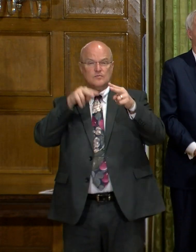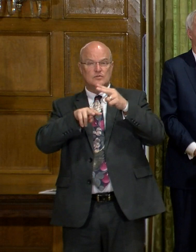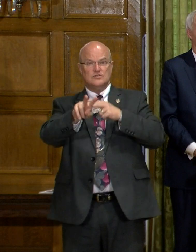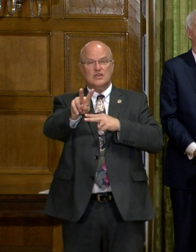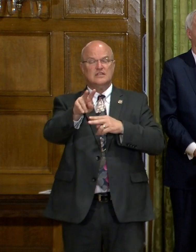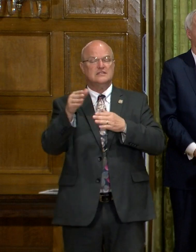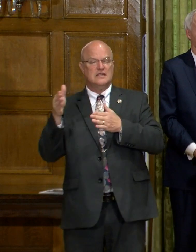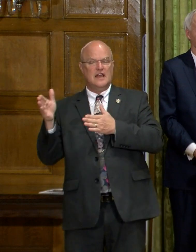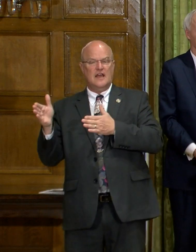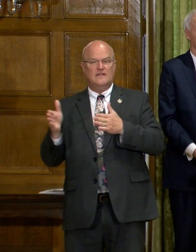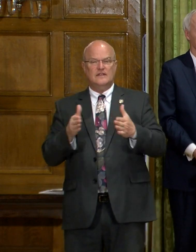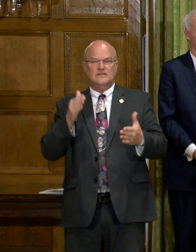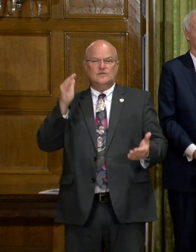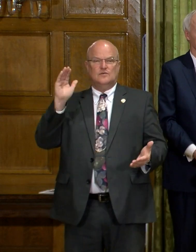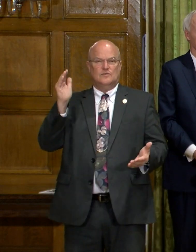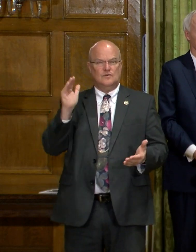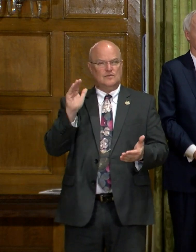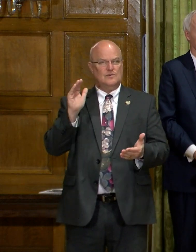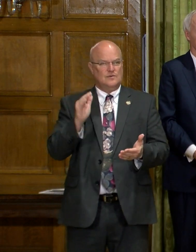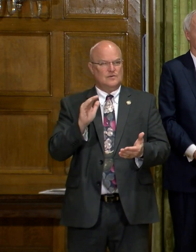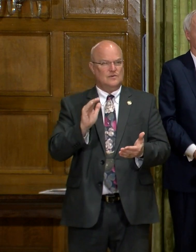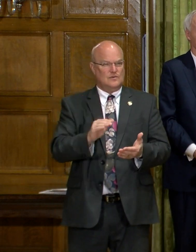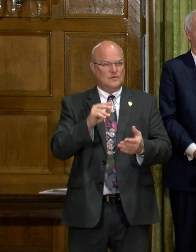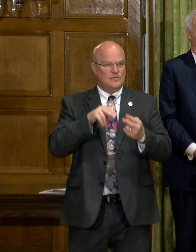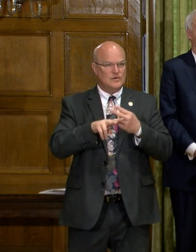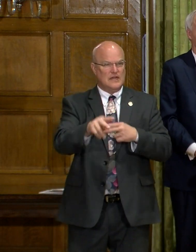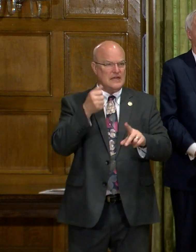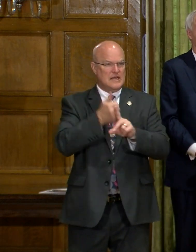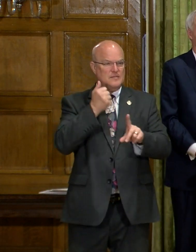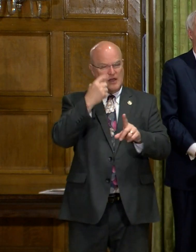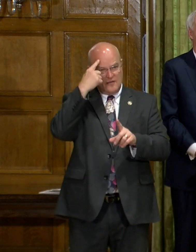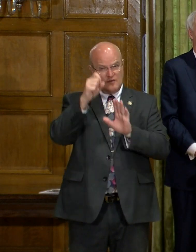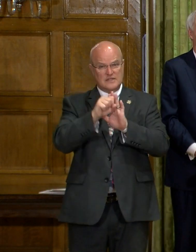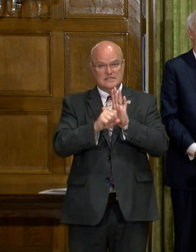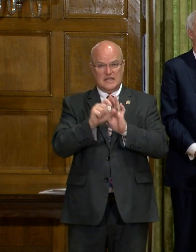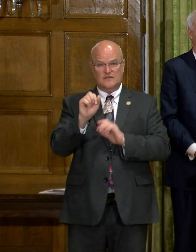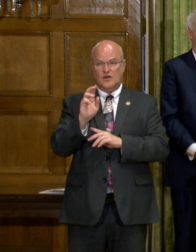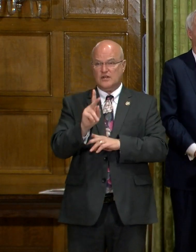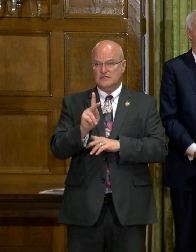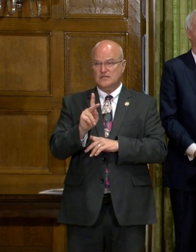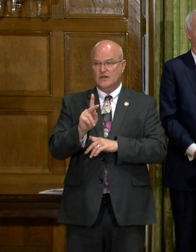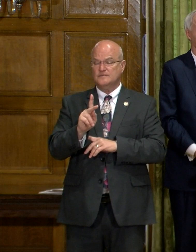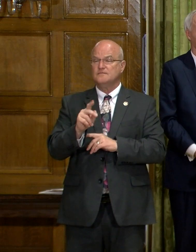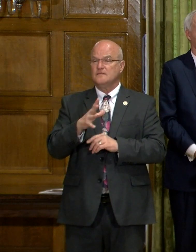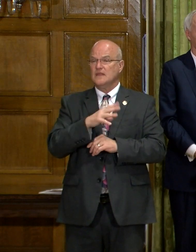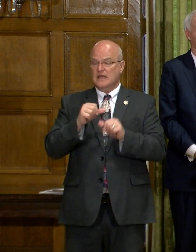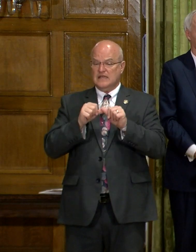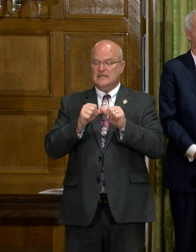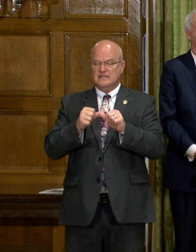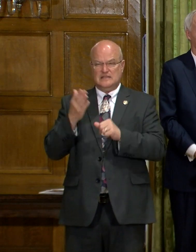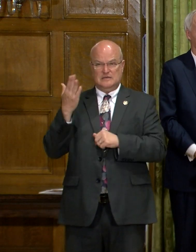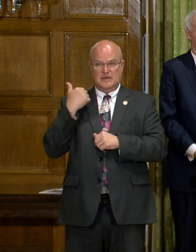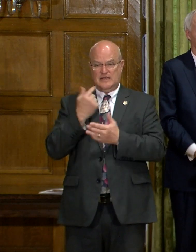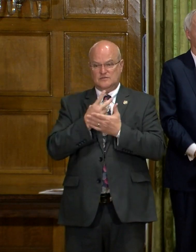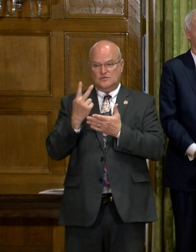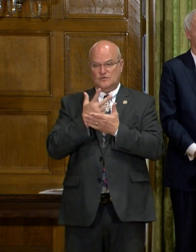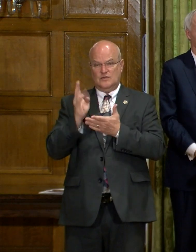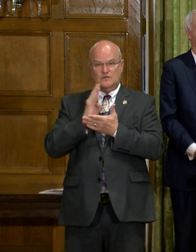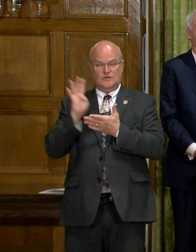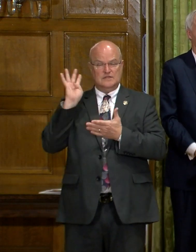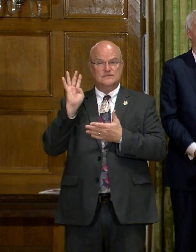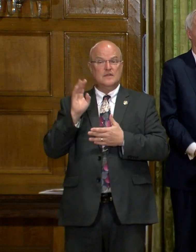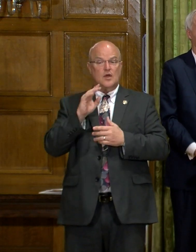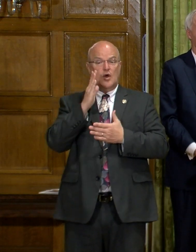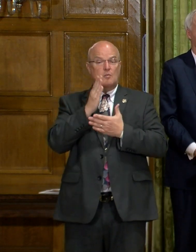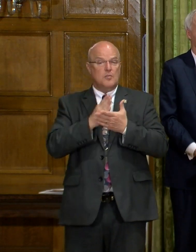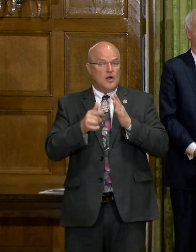led to decreasing predicted impact for the state of Arkansas continuously over the past several weeks.